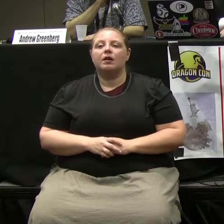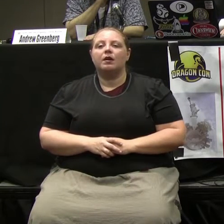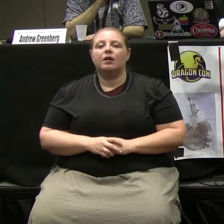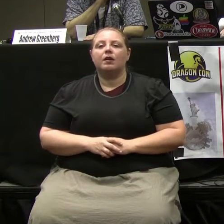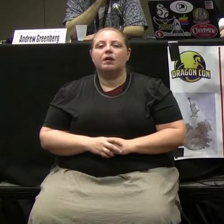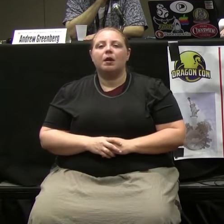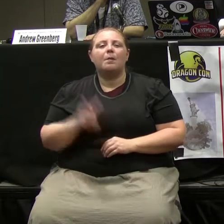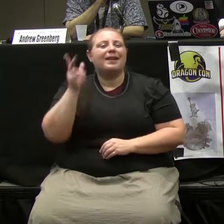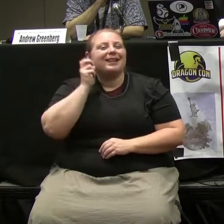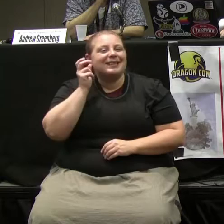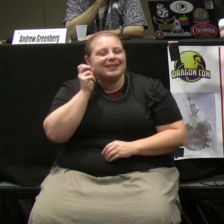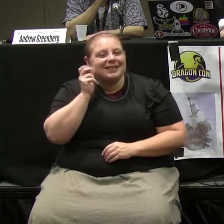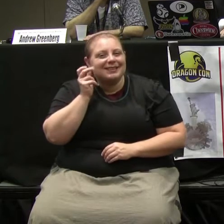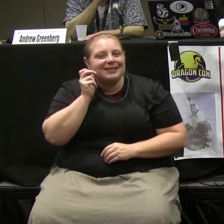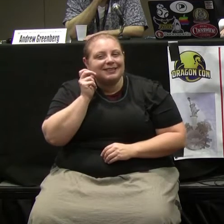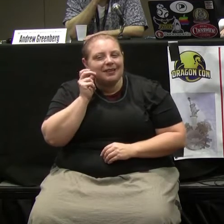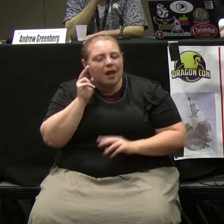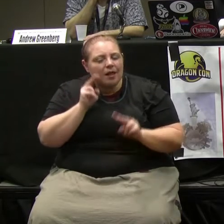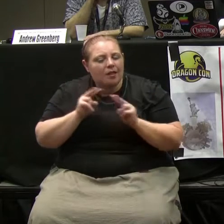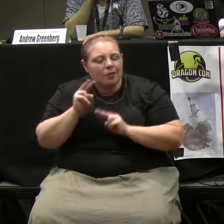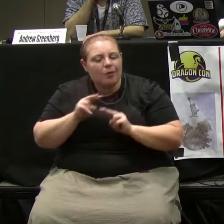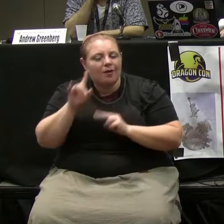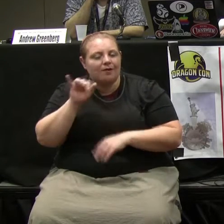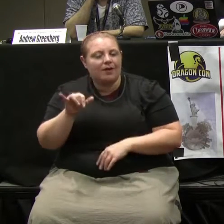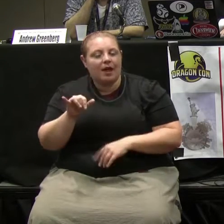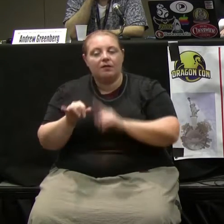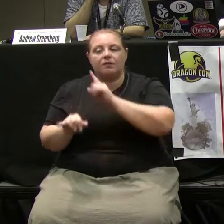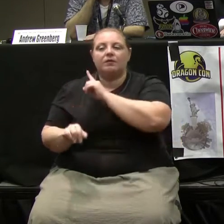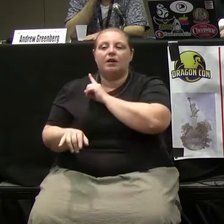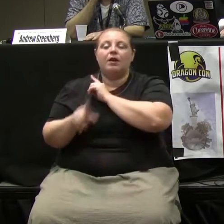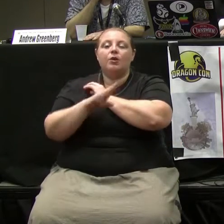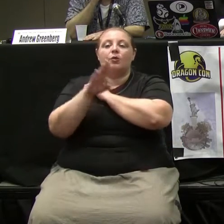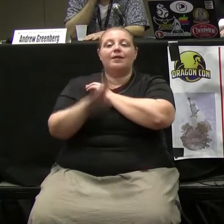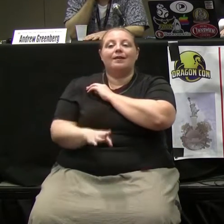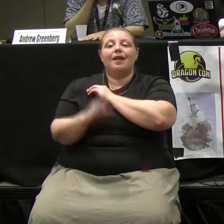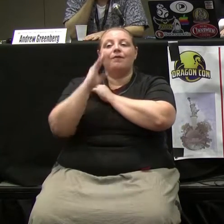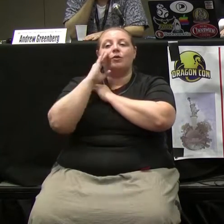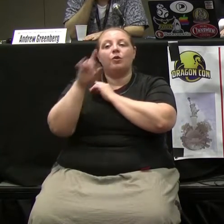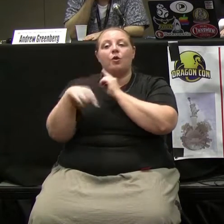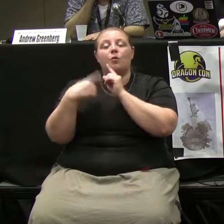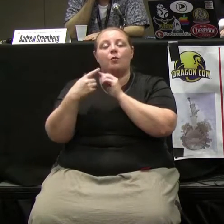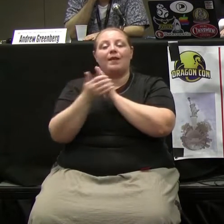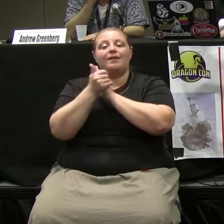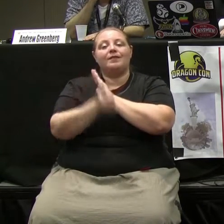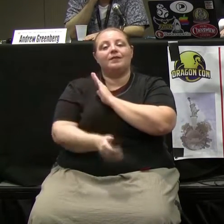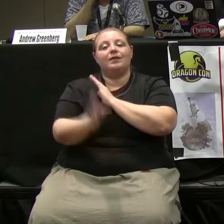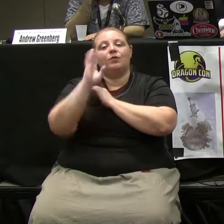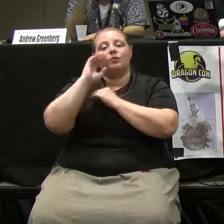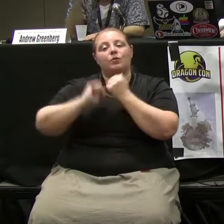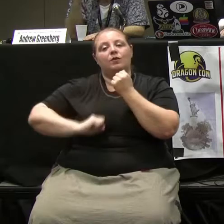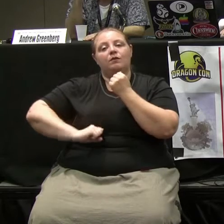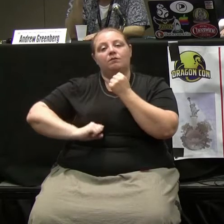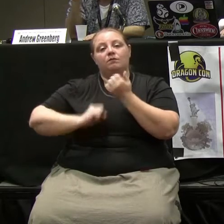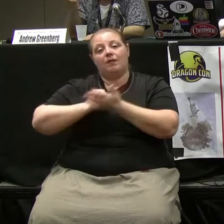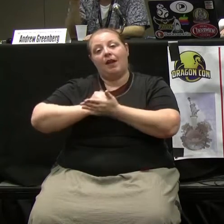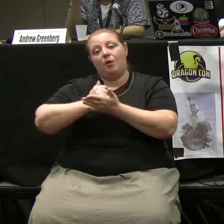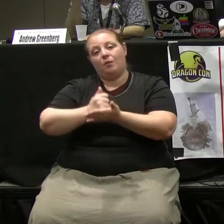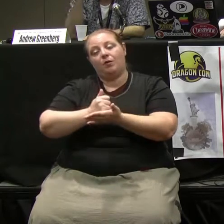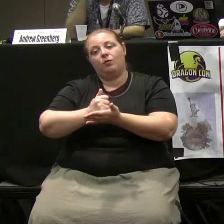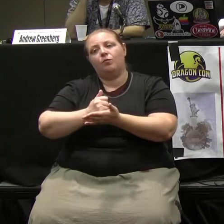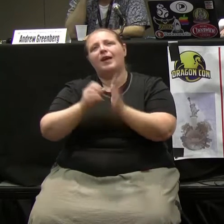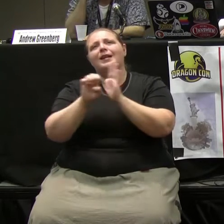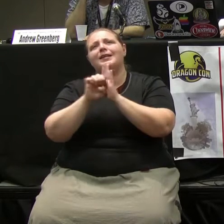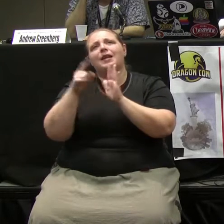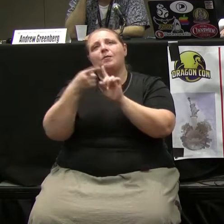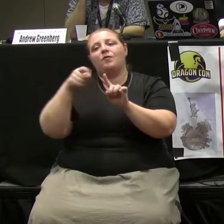Keep your ear to the ground. And you never know when these skills are going to help you. And I've got an example from